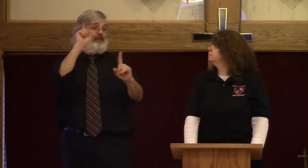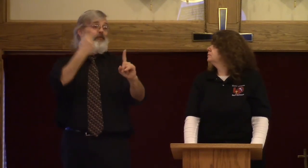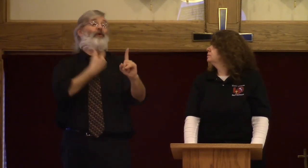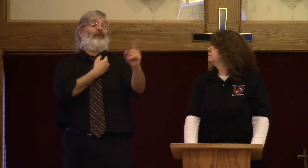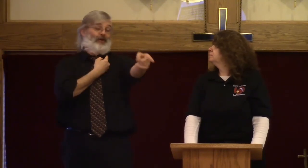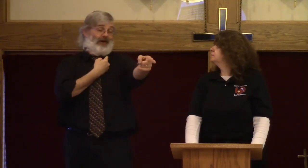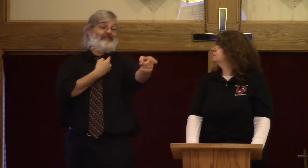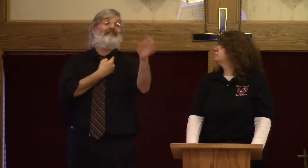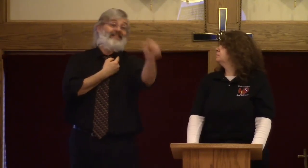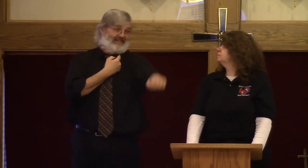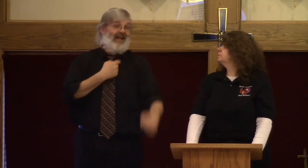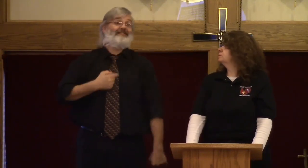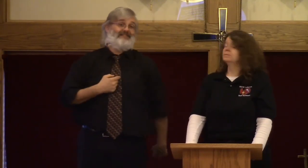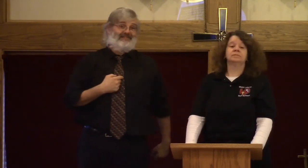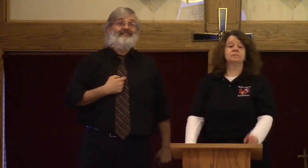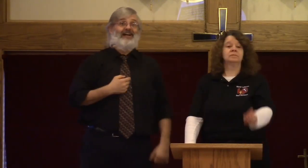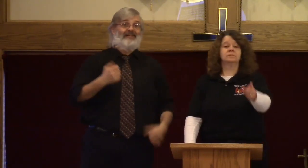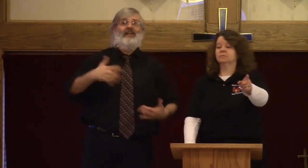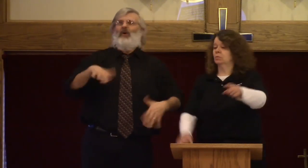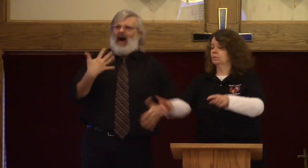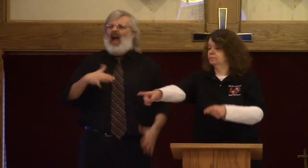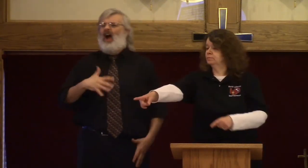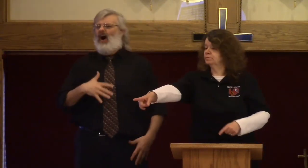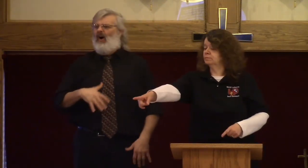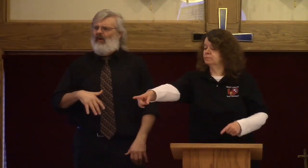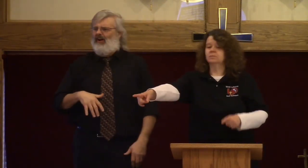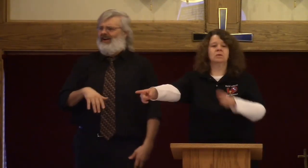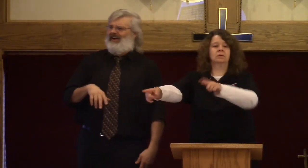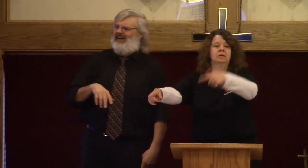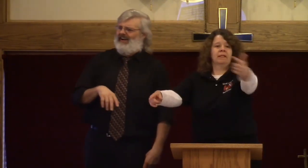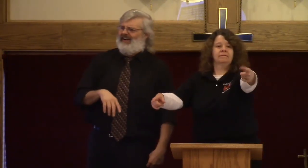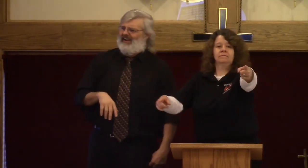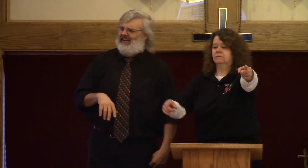point. Would be grace. Yes. Wow.